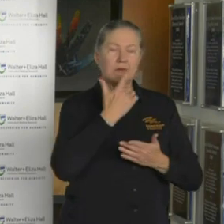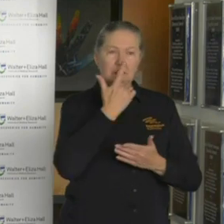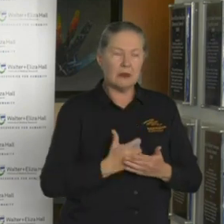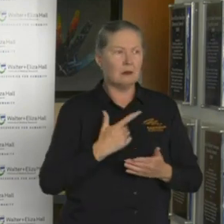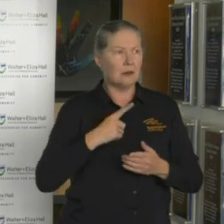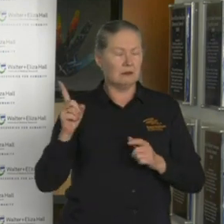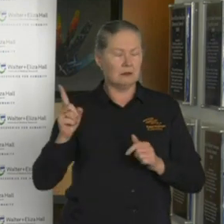researchers have responded. course, visit of I'll Thank Thank